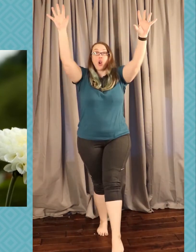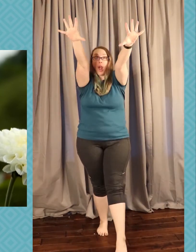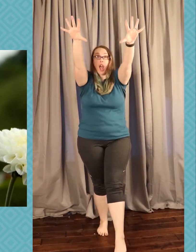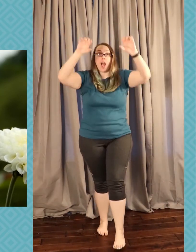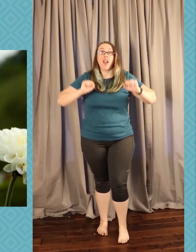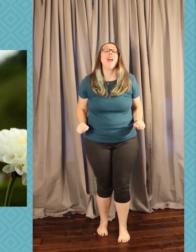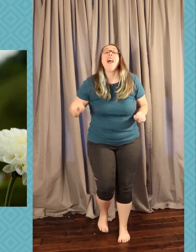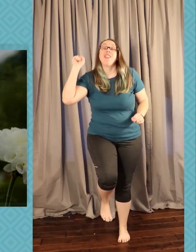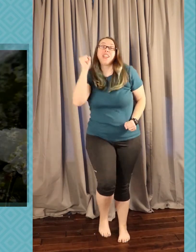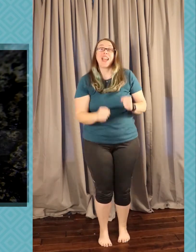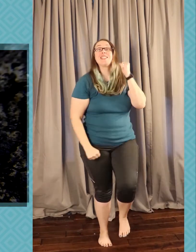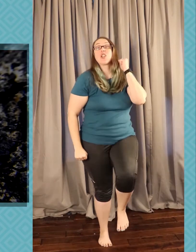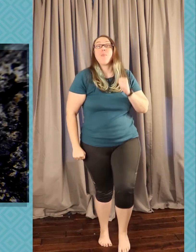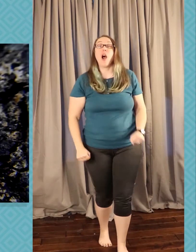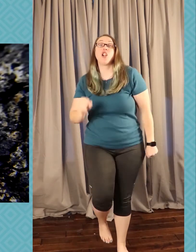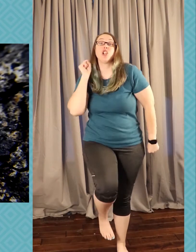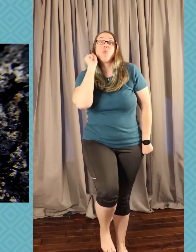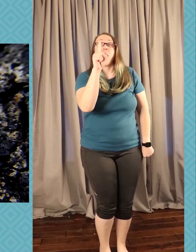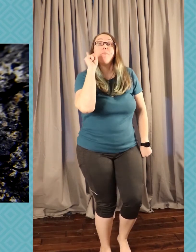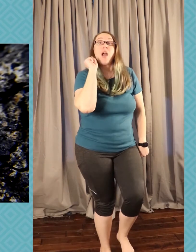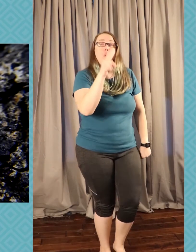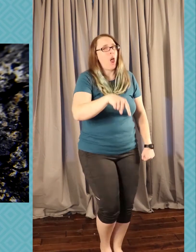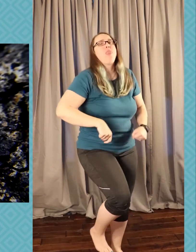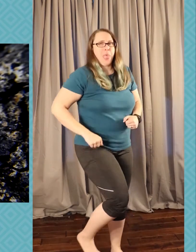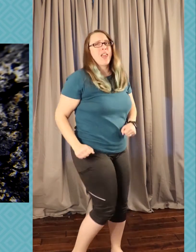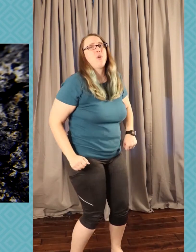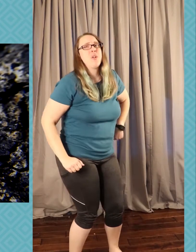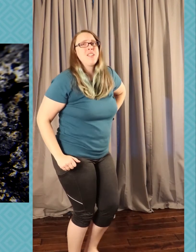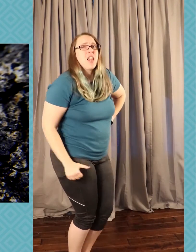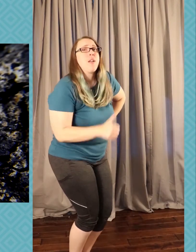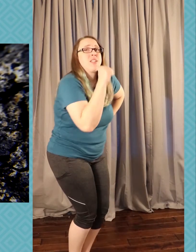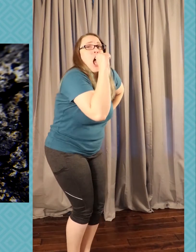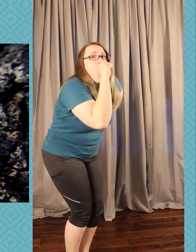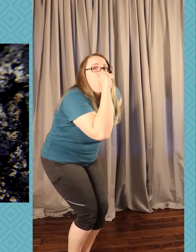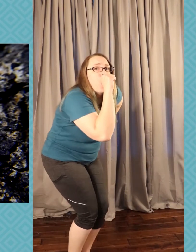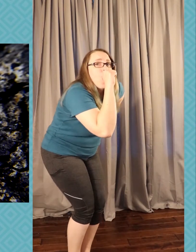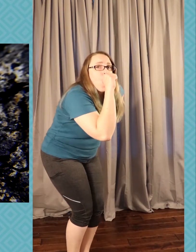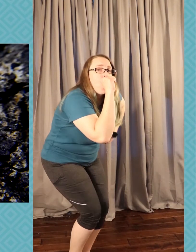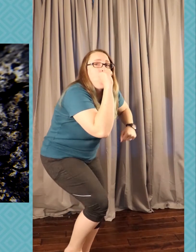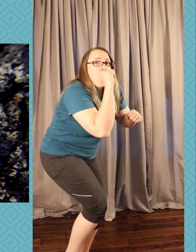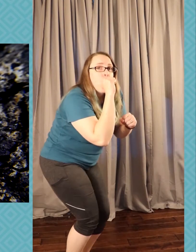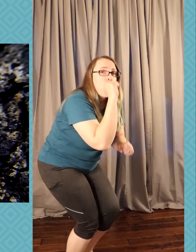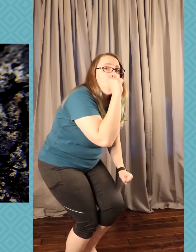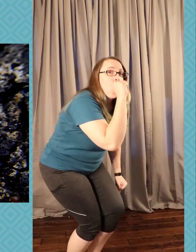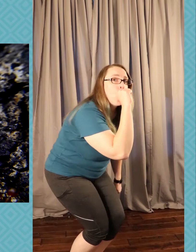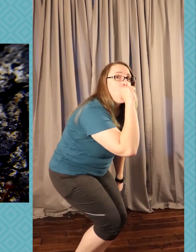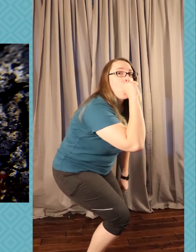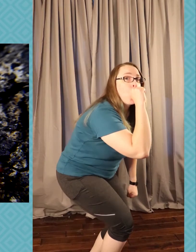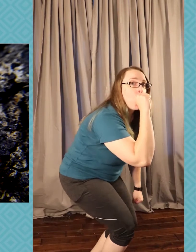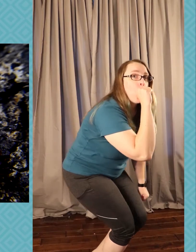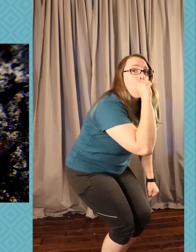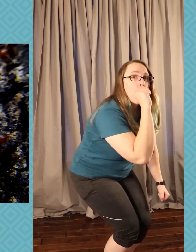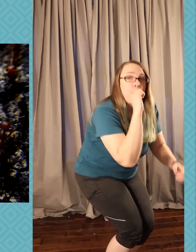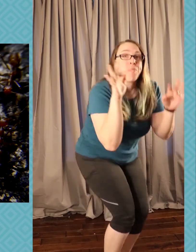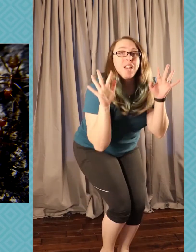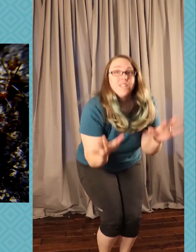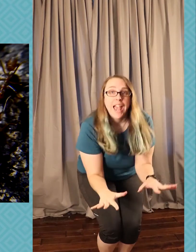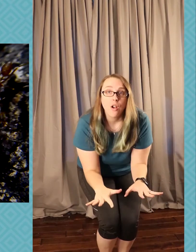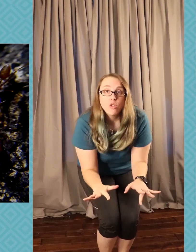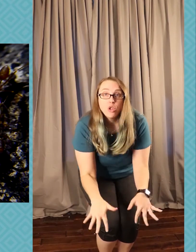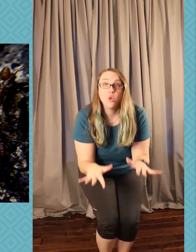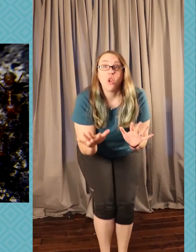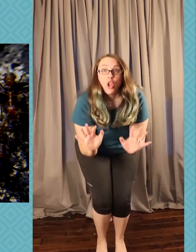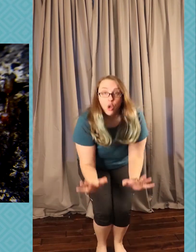hurrah. The ants go marching one by one. The little ones stop to suck his thumb and they all go marching